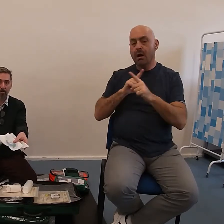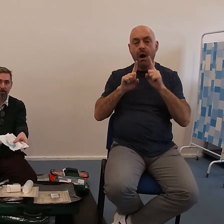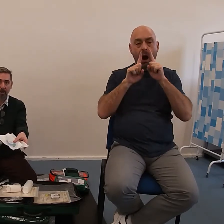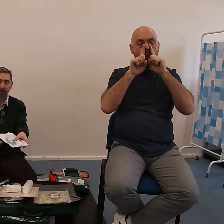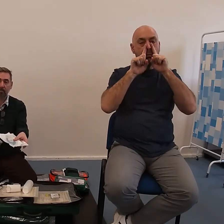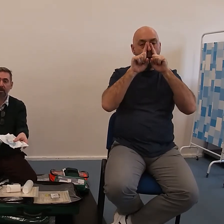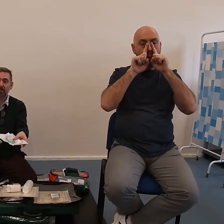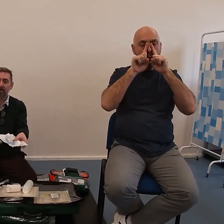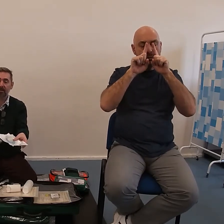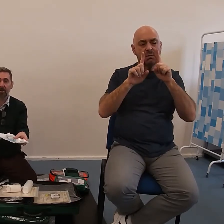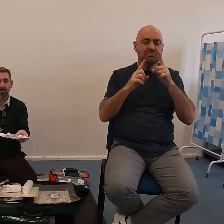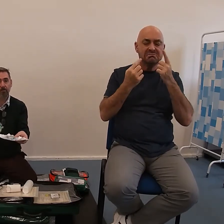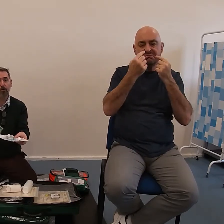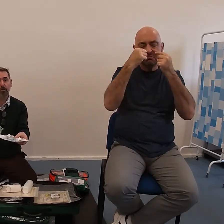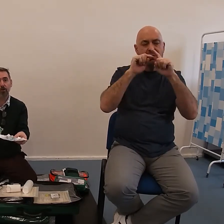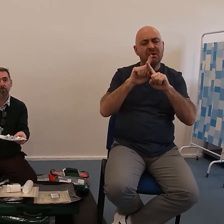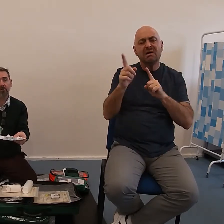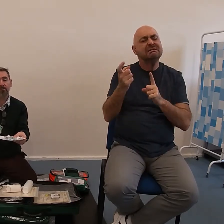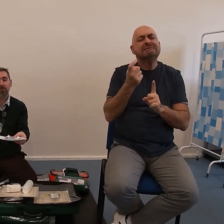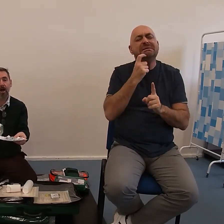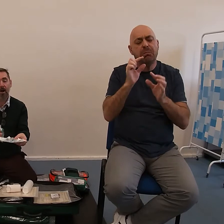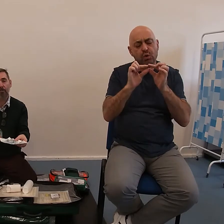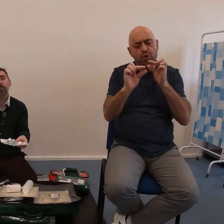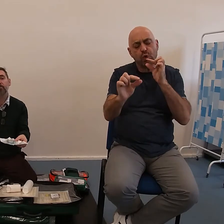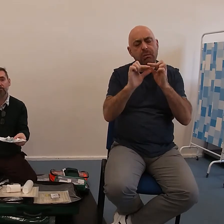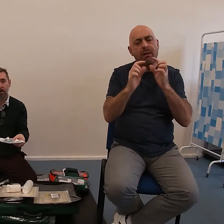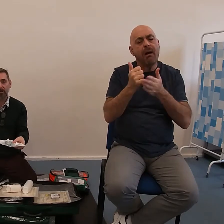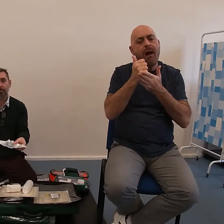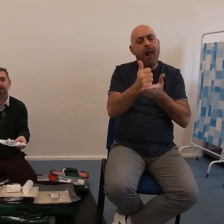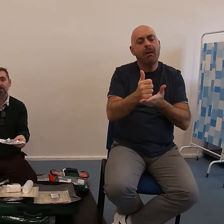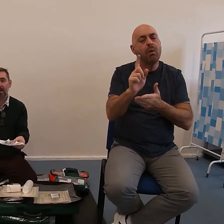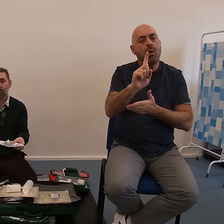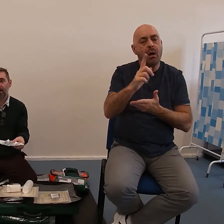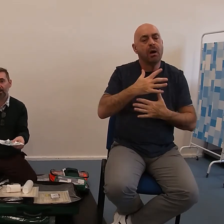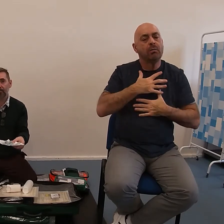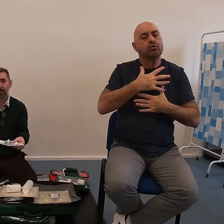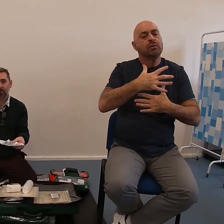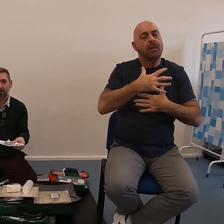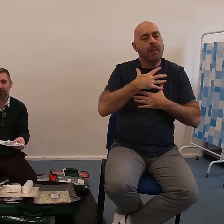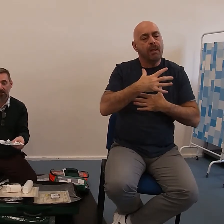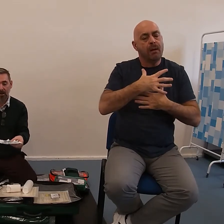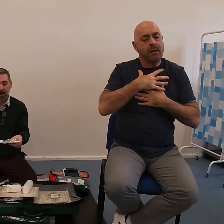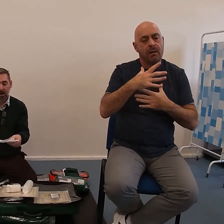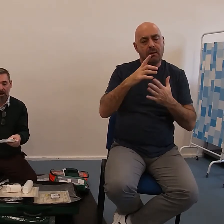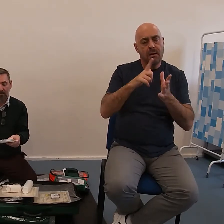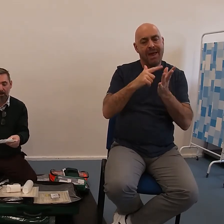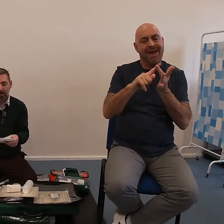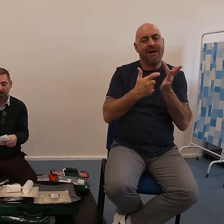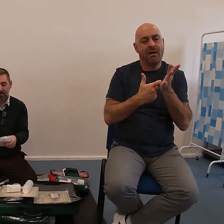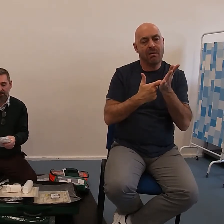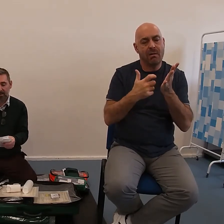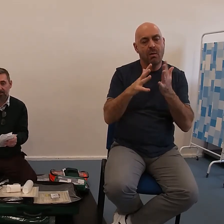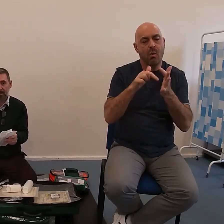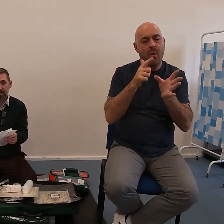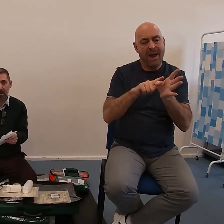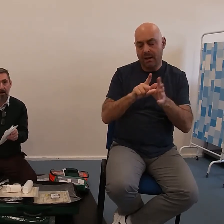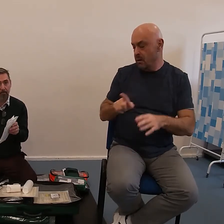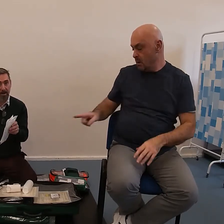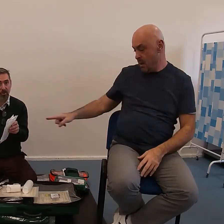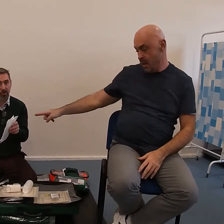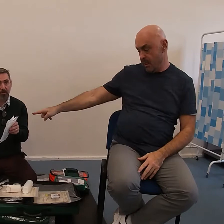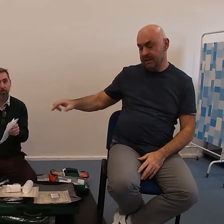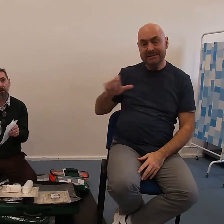up the nose, but basically they're simple tubes to help promote a better airway for the patient. These need to